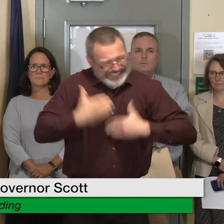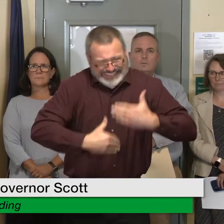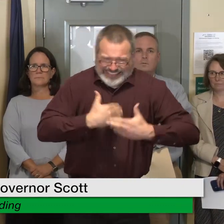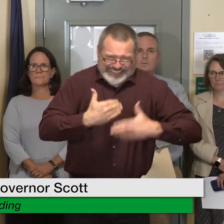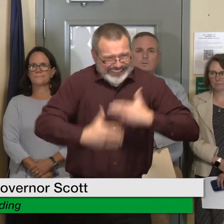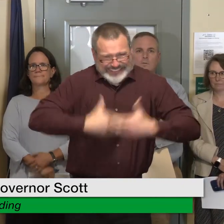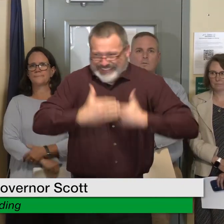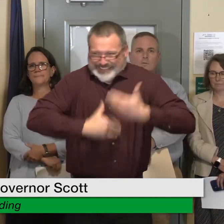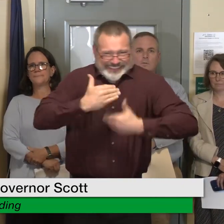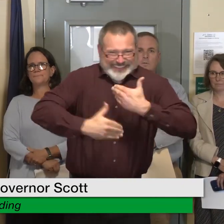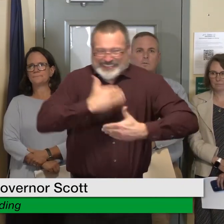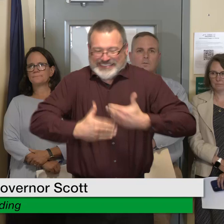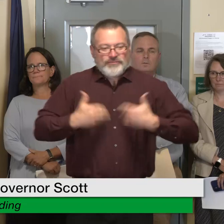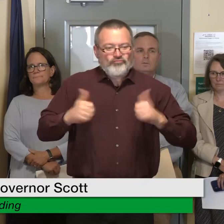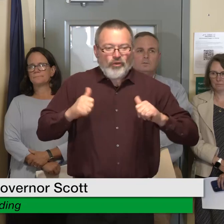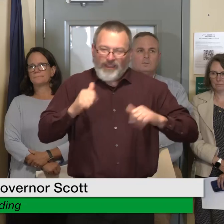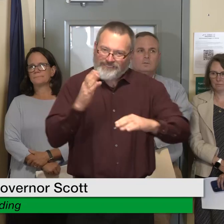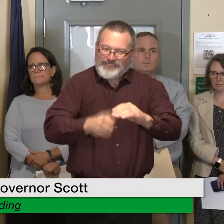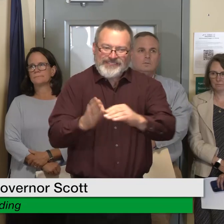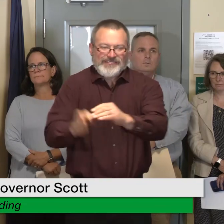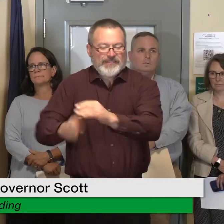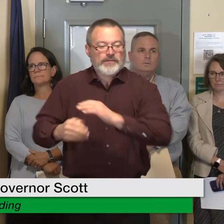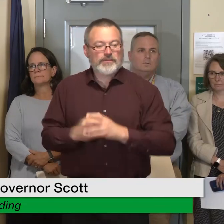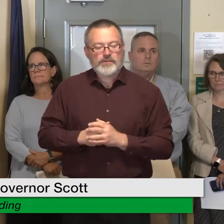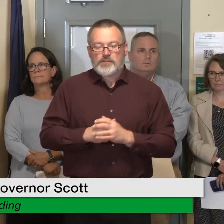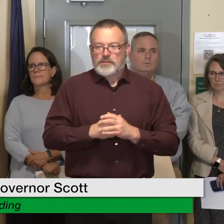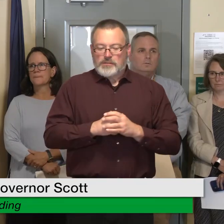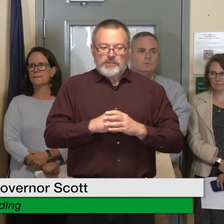red tape whenever possible.